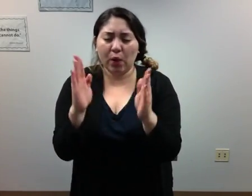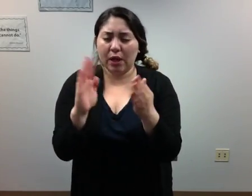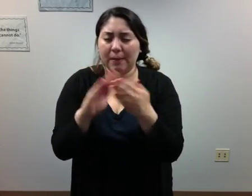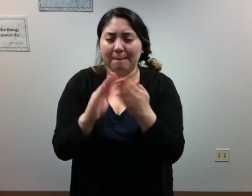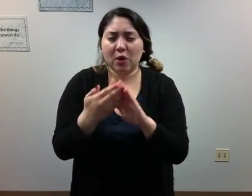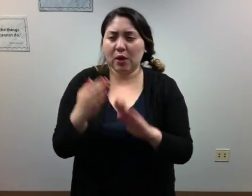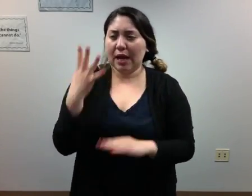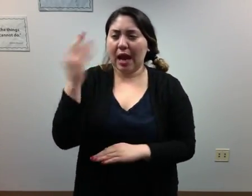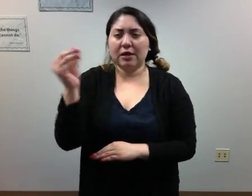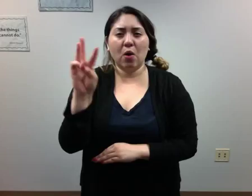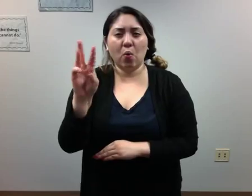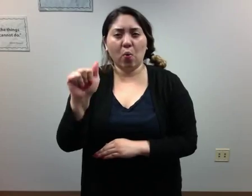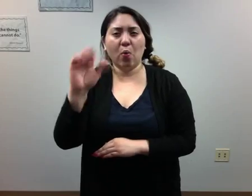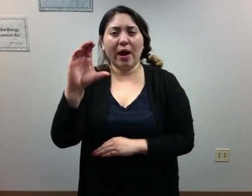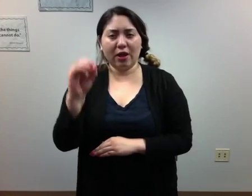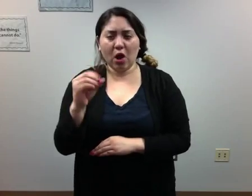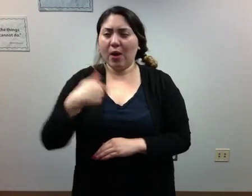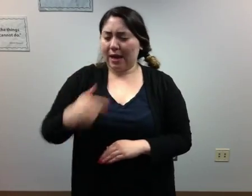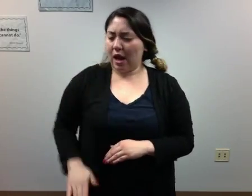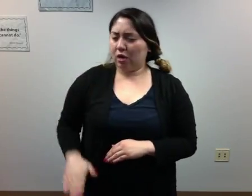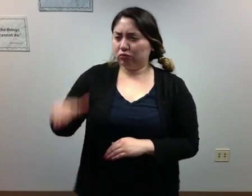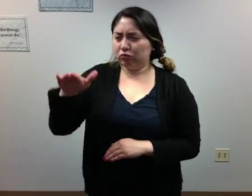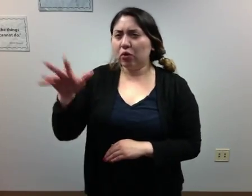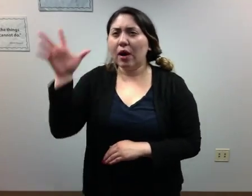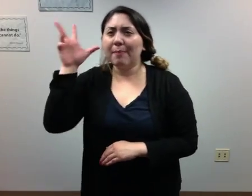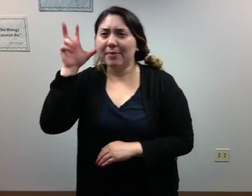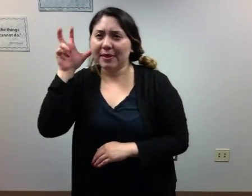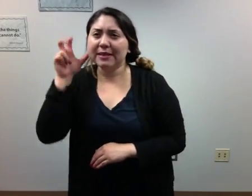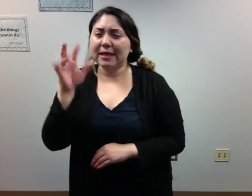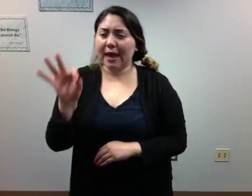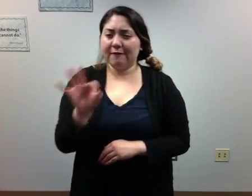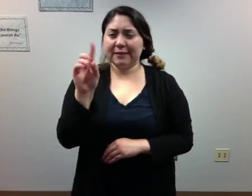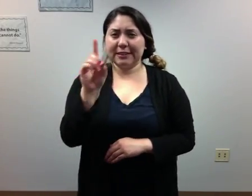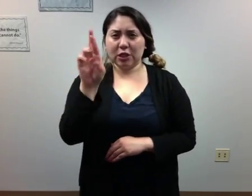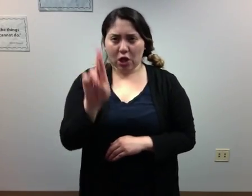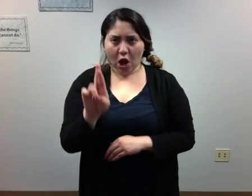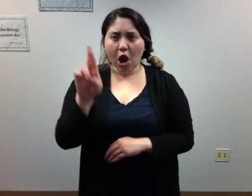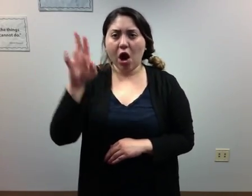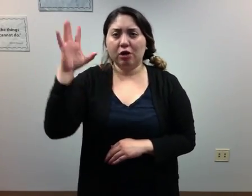Waco, and I grew up listening to Franklin Roosevelt on the radio.